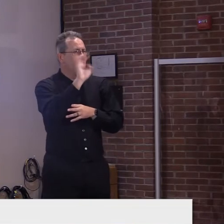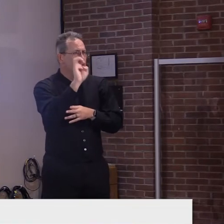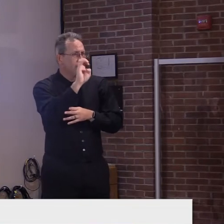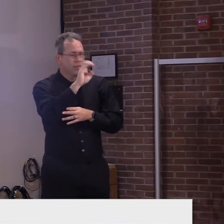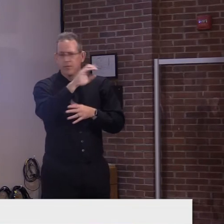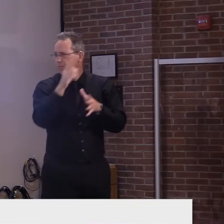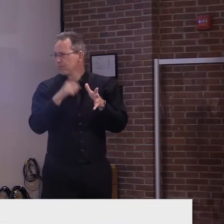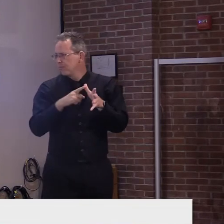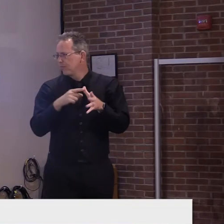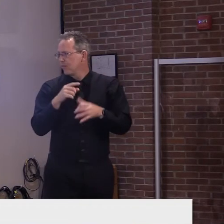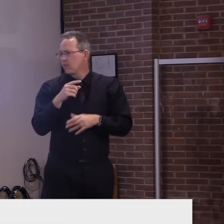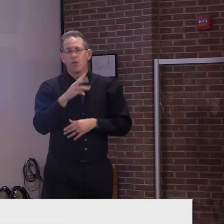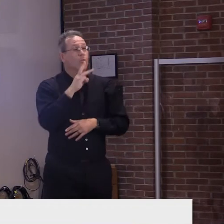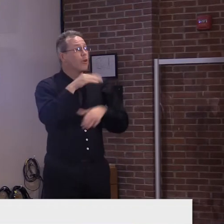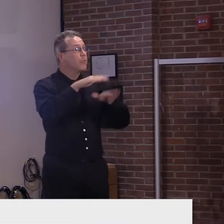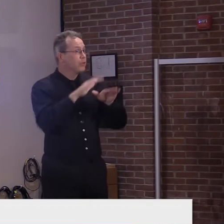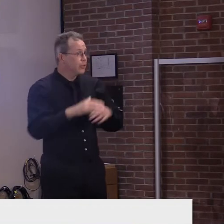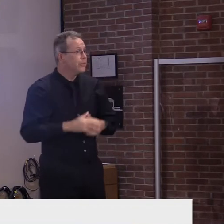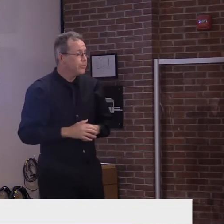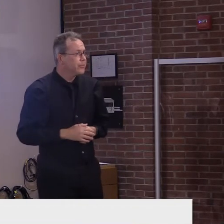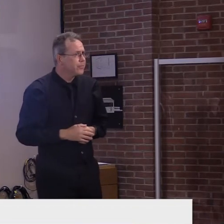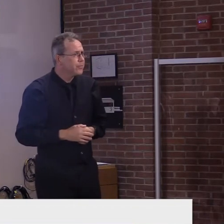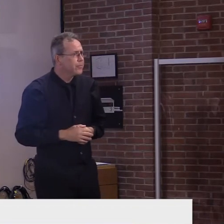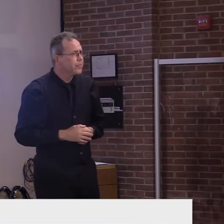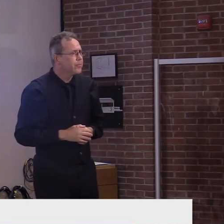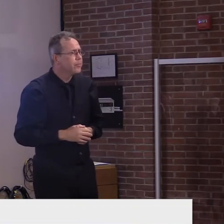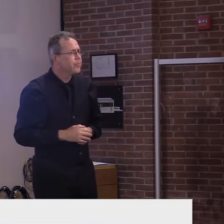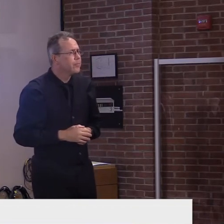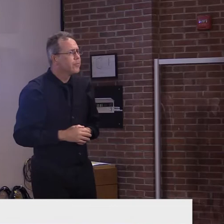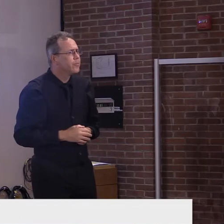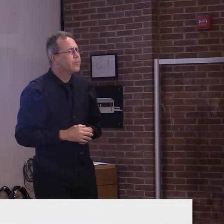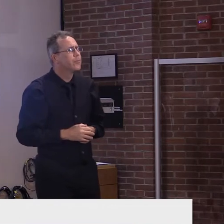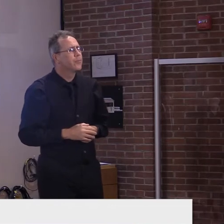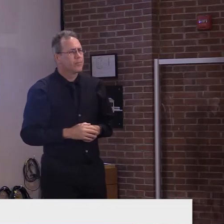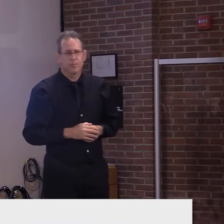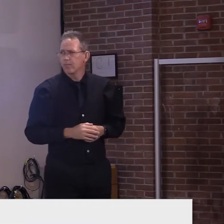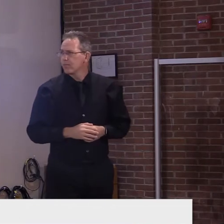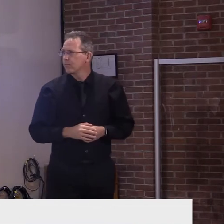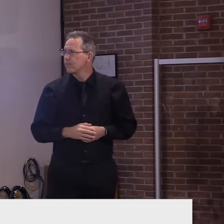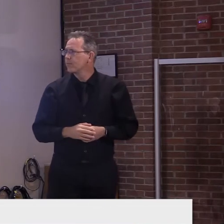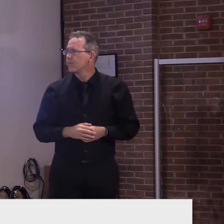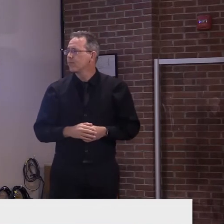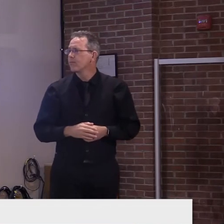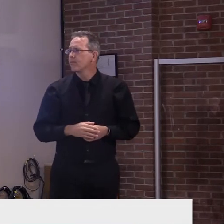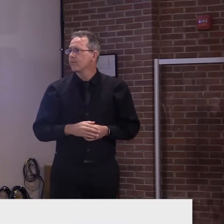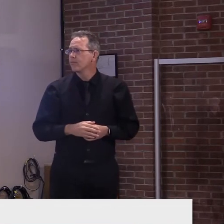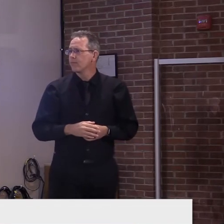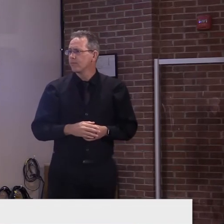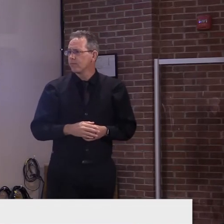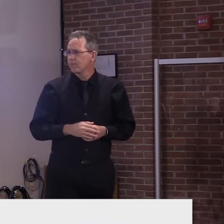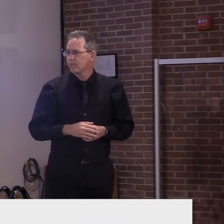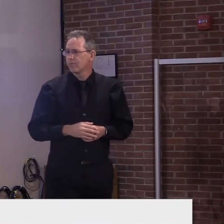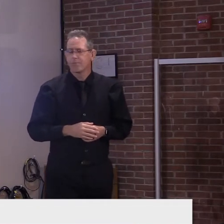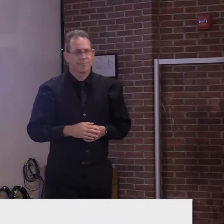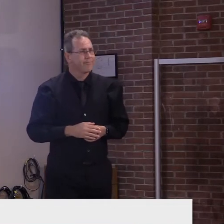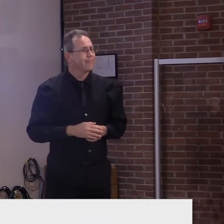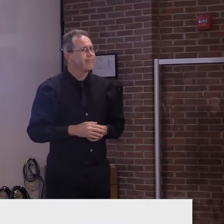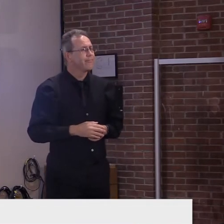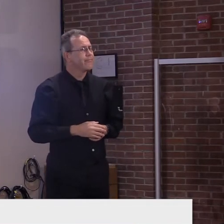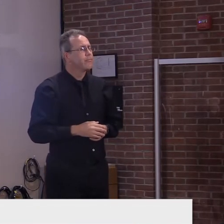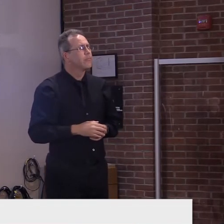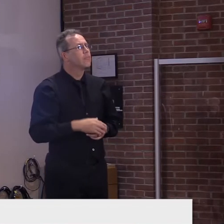Rehabilitation Services in Hartford, Barry Town EMS in Barry, Waterbury's Farmers Market in Waterbury